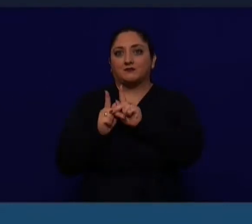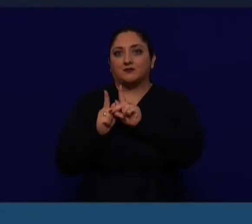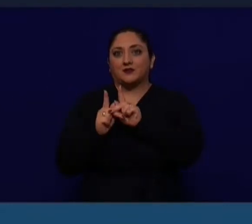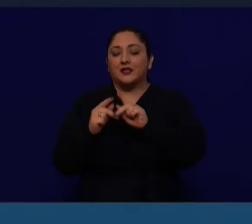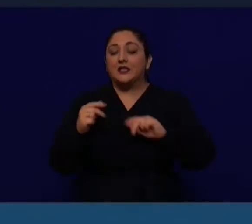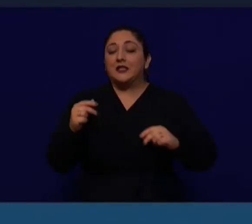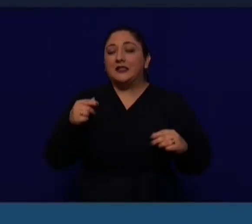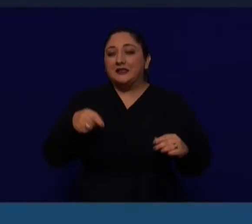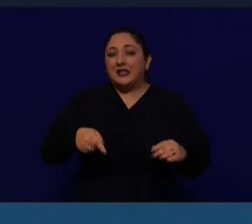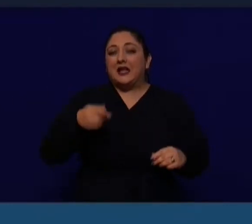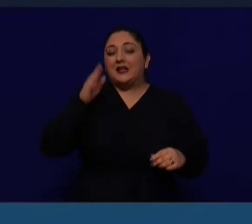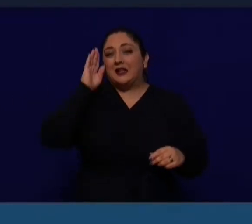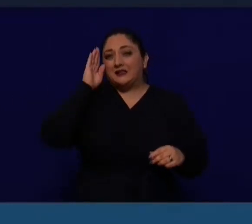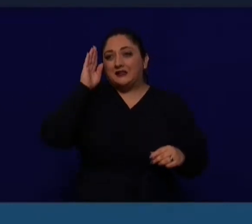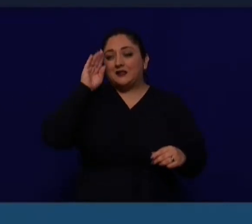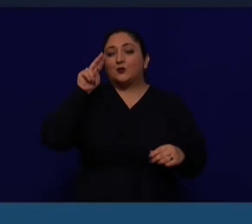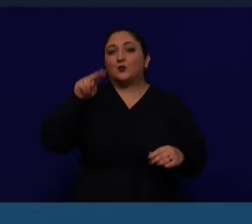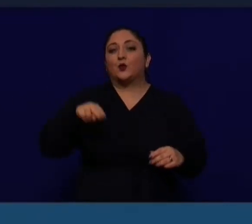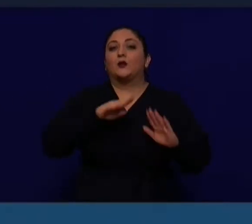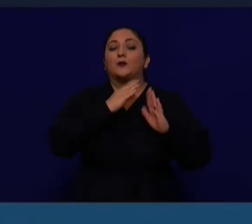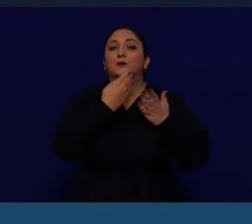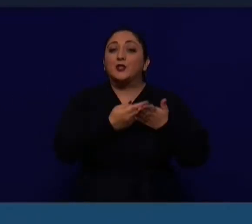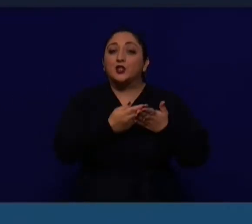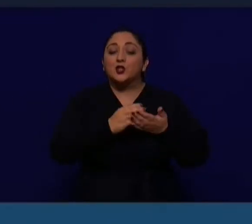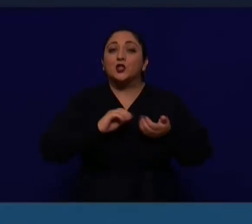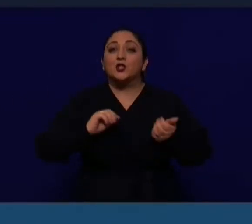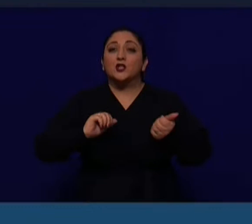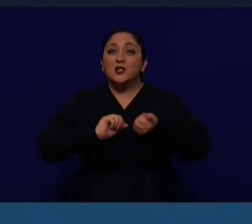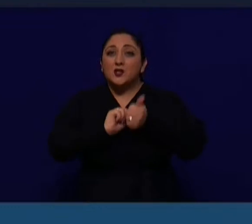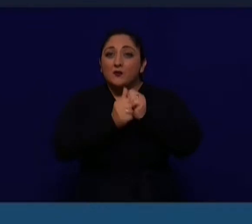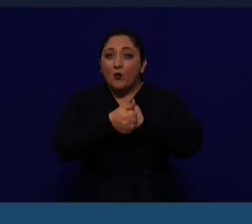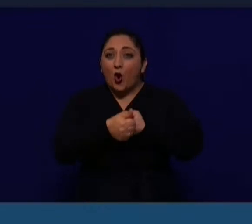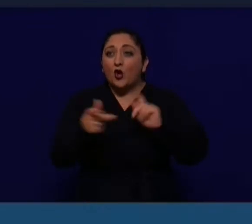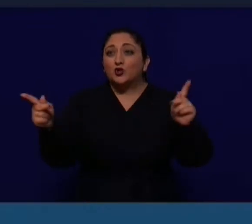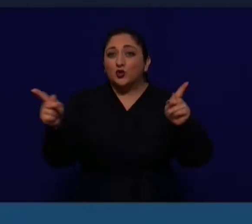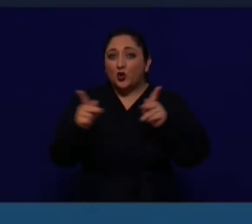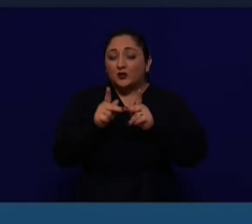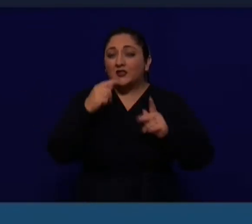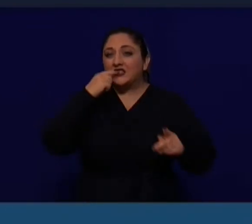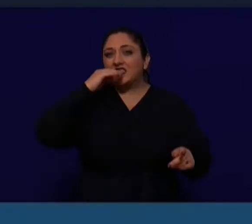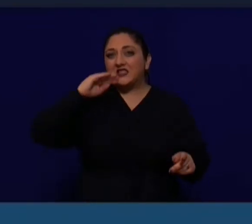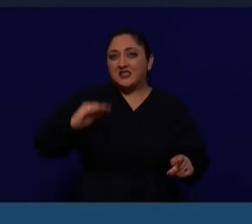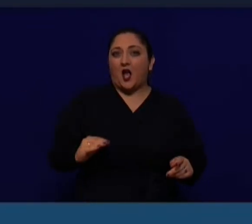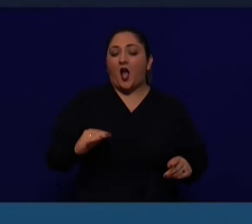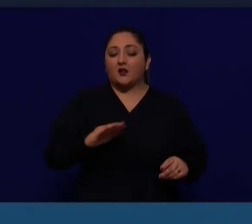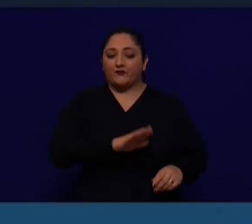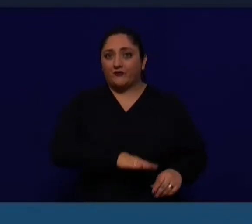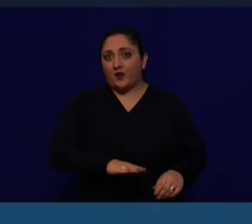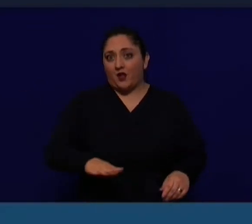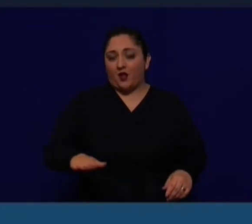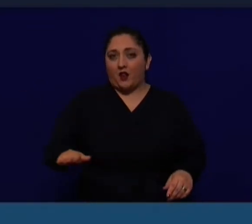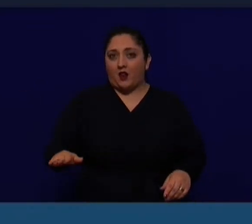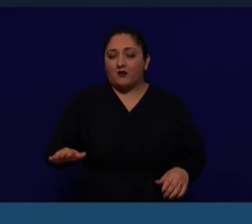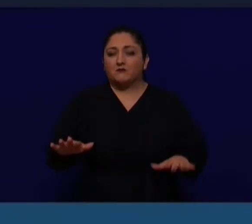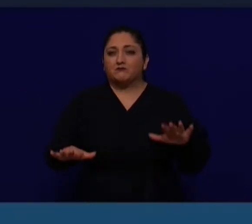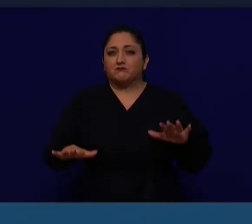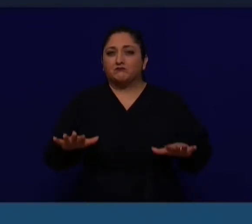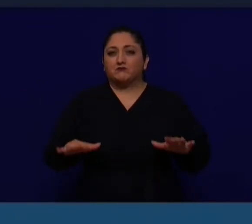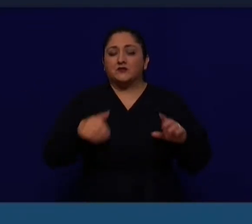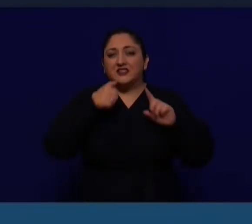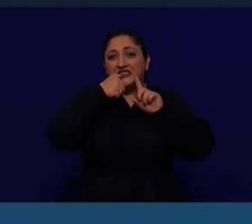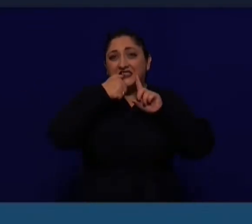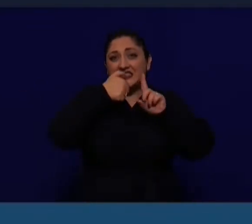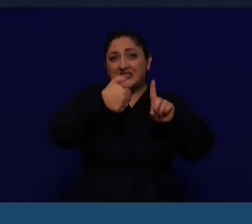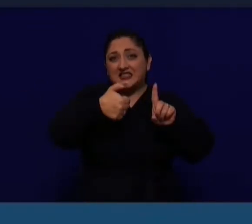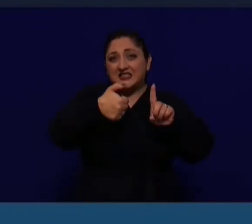allura hemm dik il-miżura l-oħra li contact sport fil-adolescenti u tfal li huma ta' età 16-il